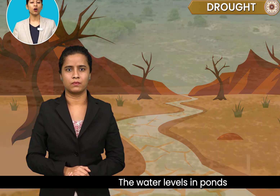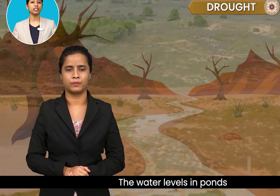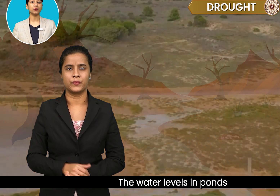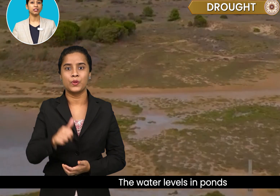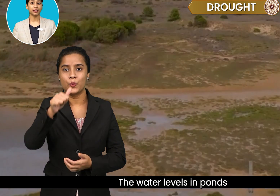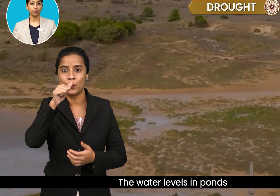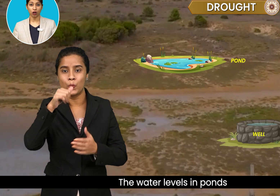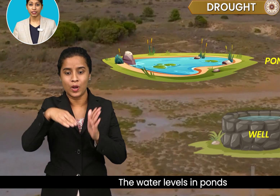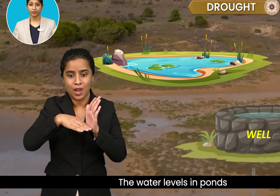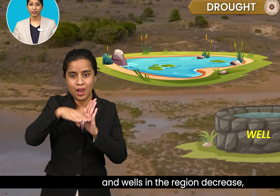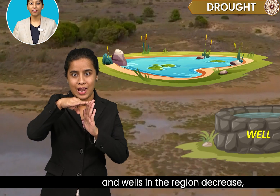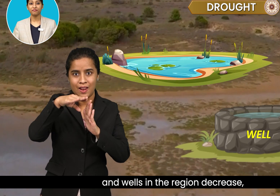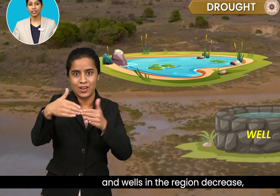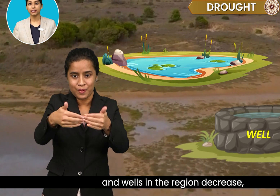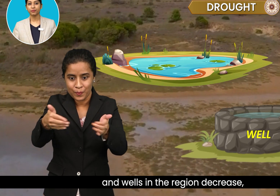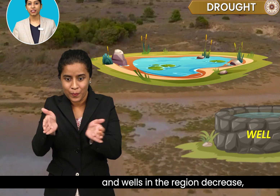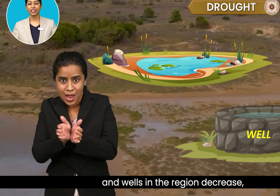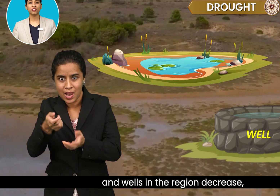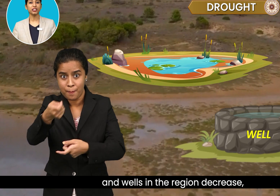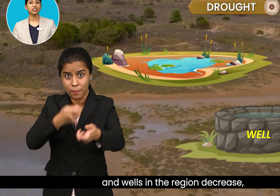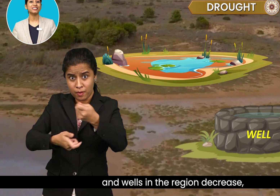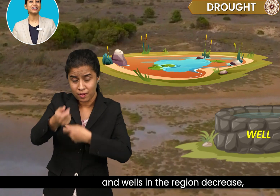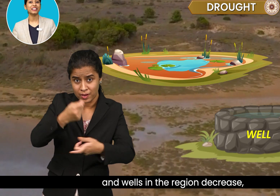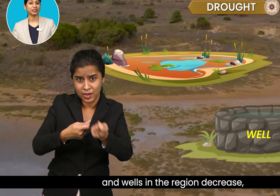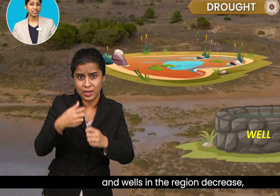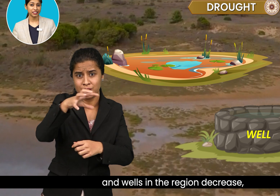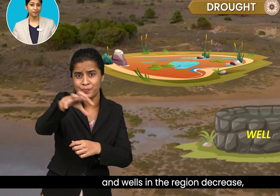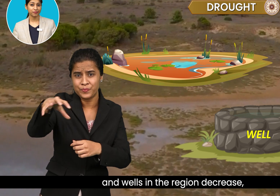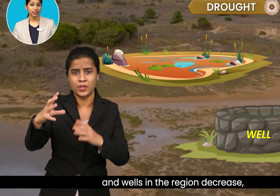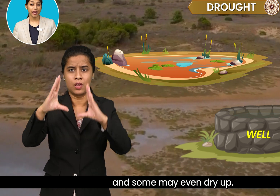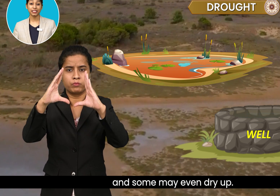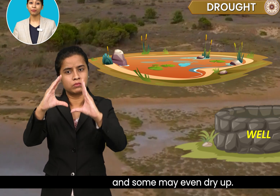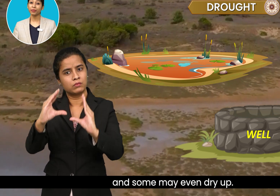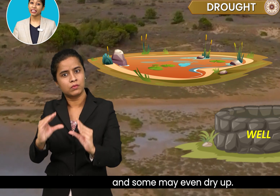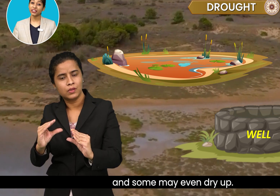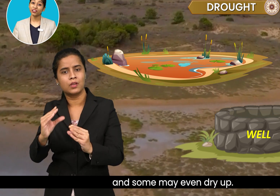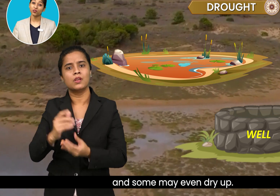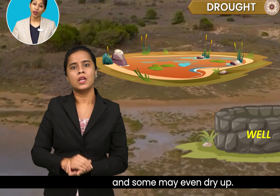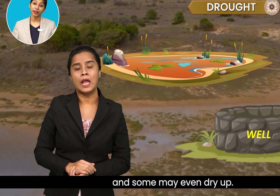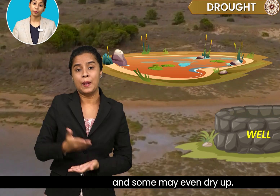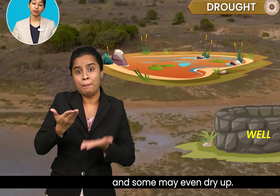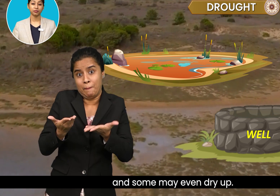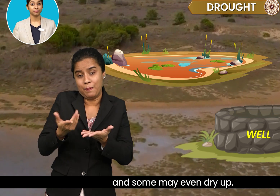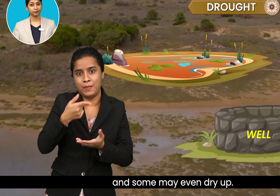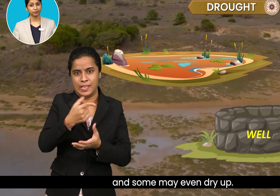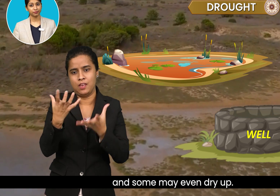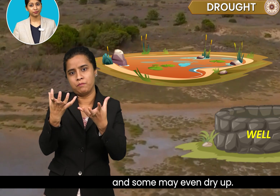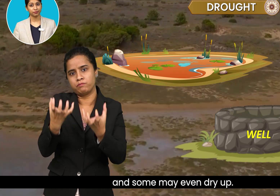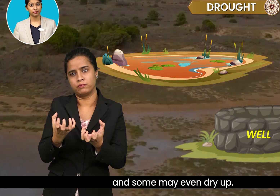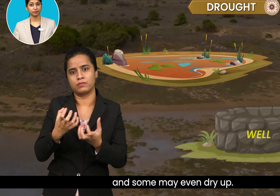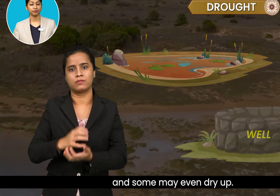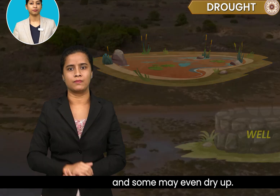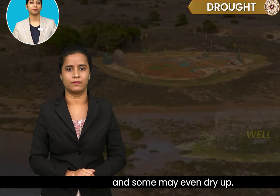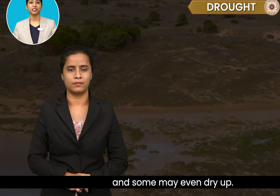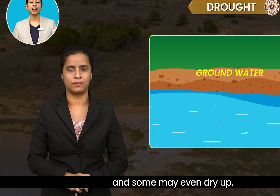The water levels in ponds and wells in the region decrease, and some may even dry up.